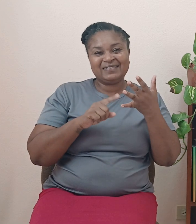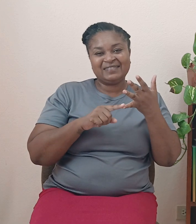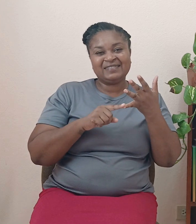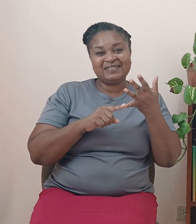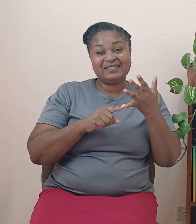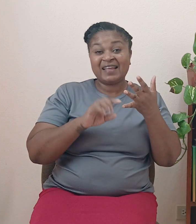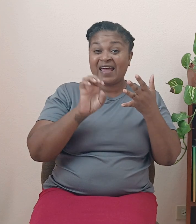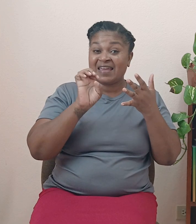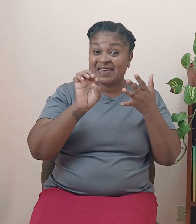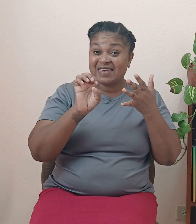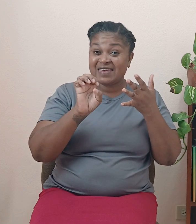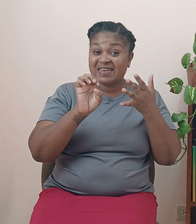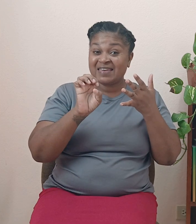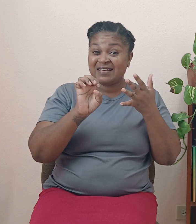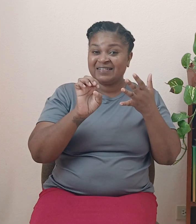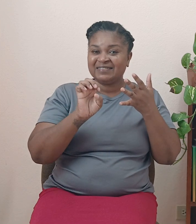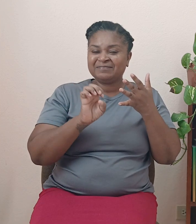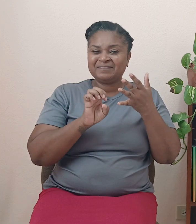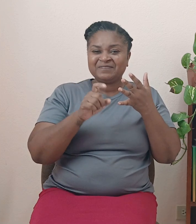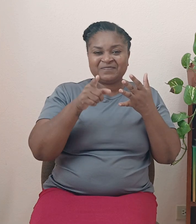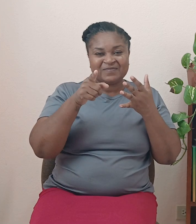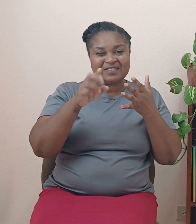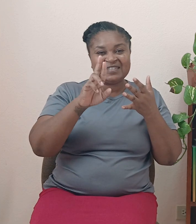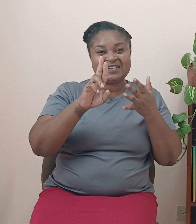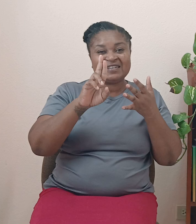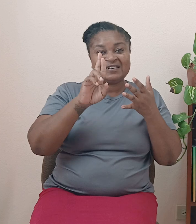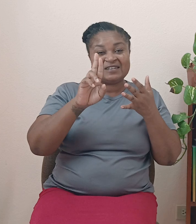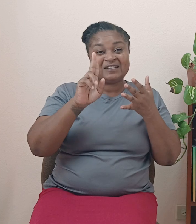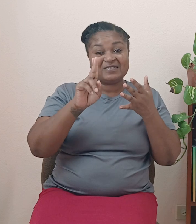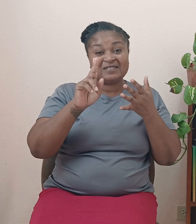And E. She knew he was a kind man.